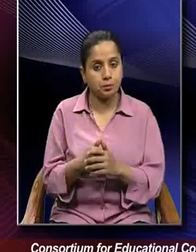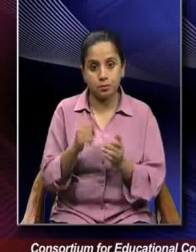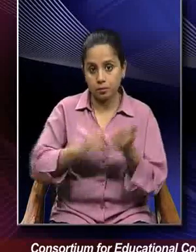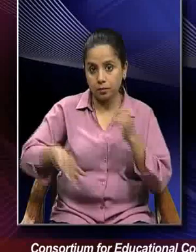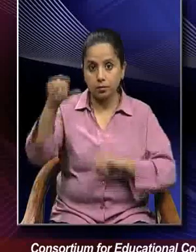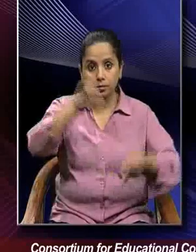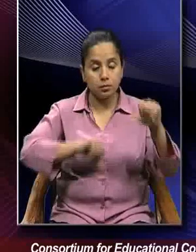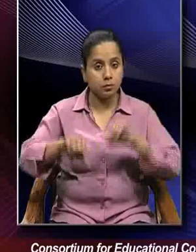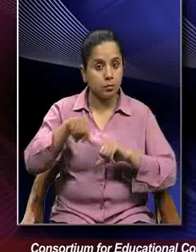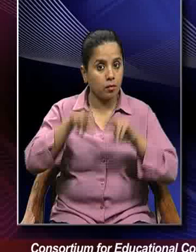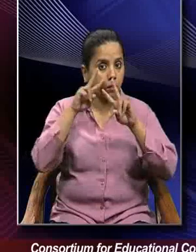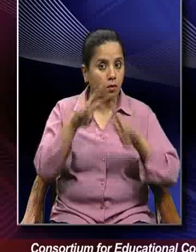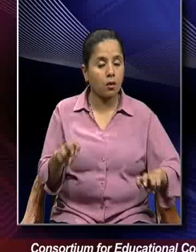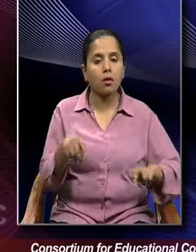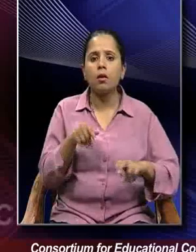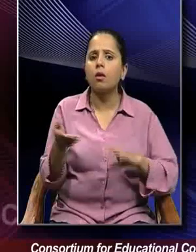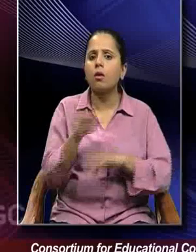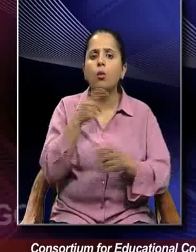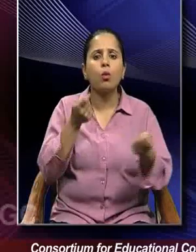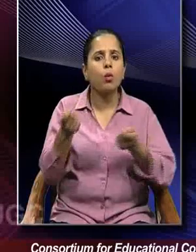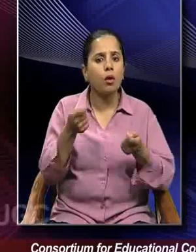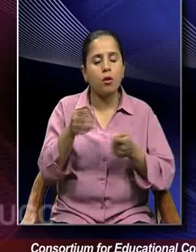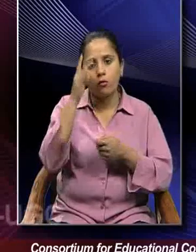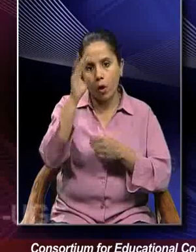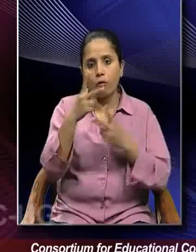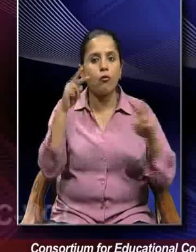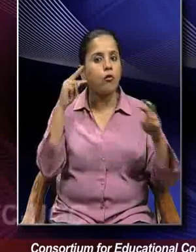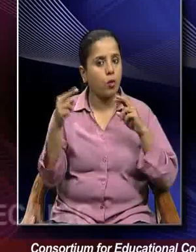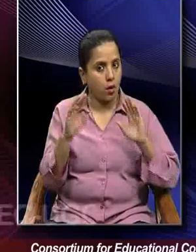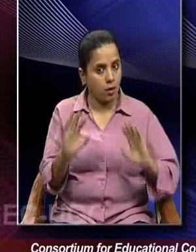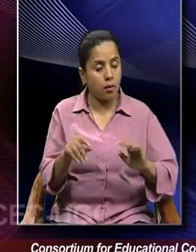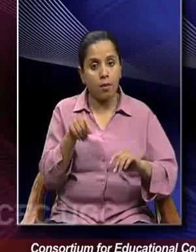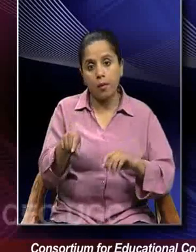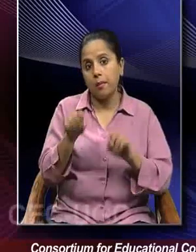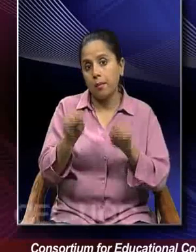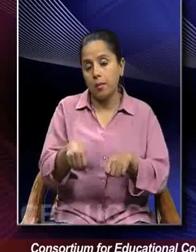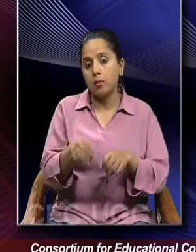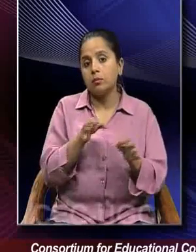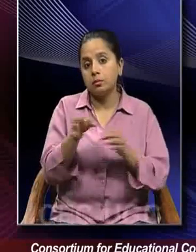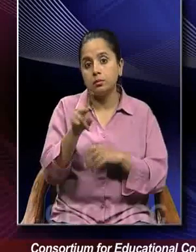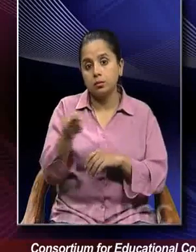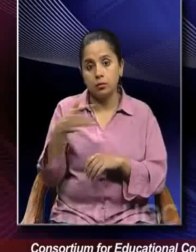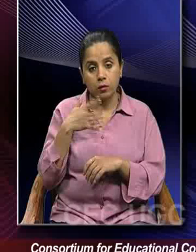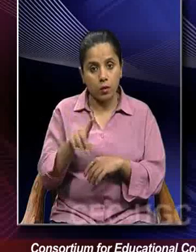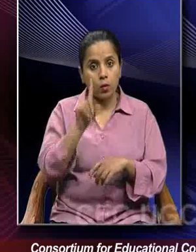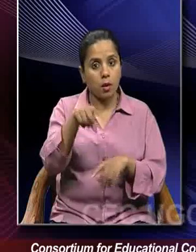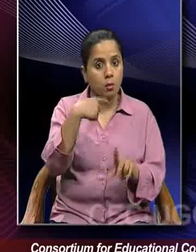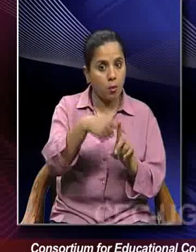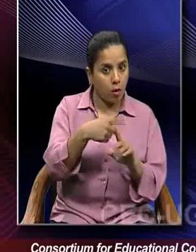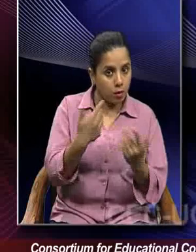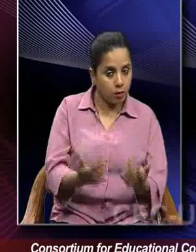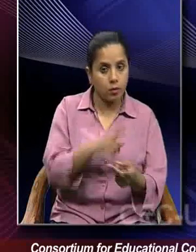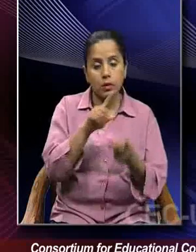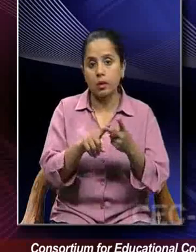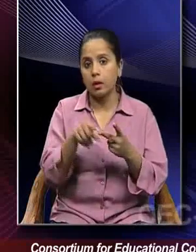science research is directed by several philosophical views, and which could be categorized as number 1, positivism,